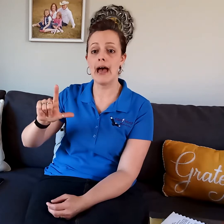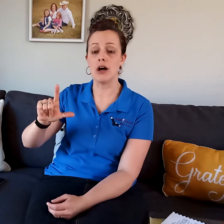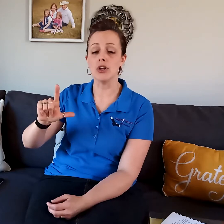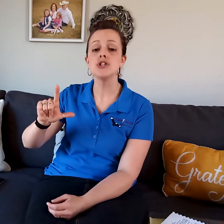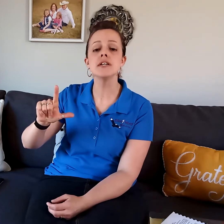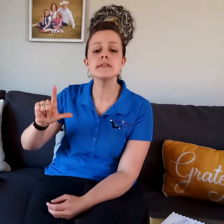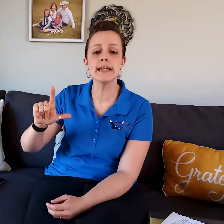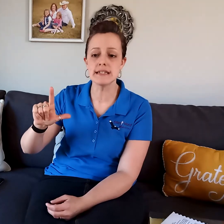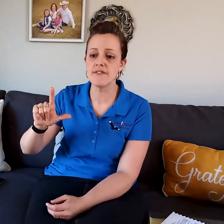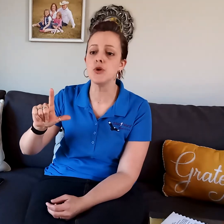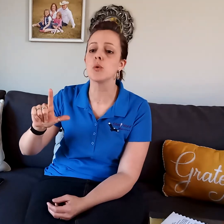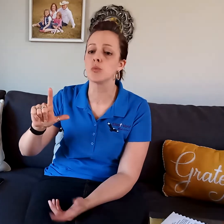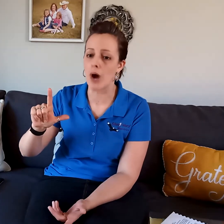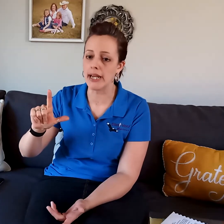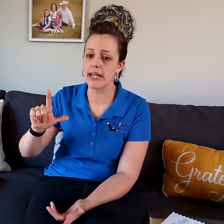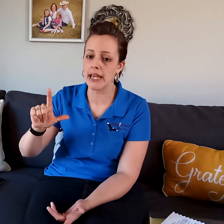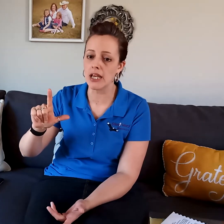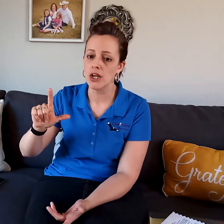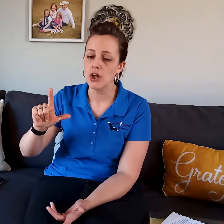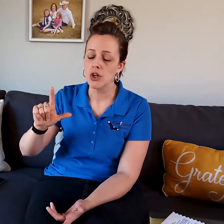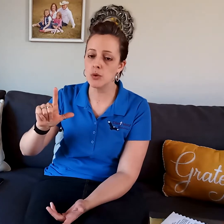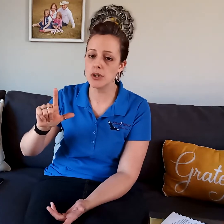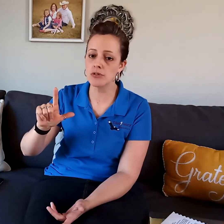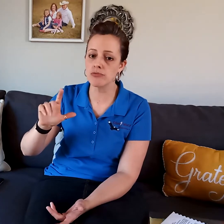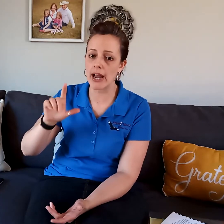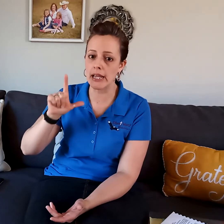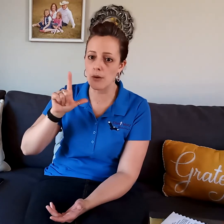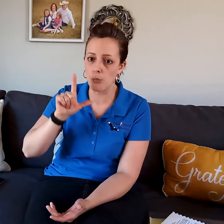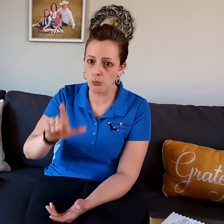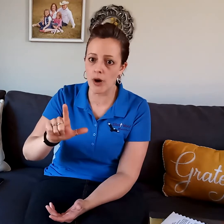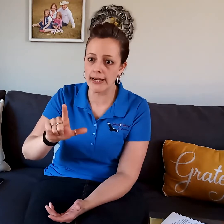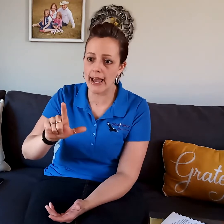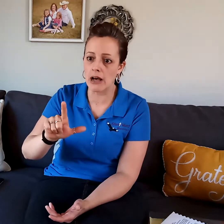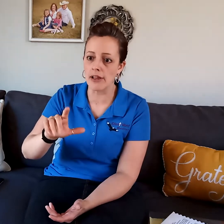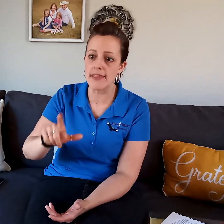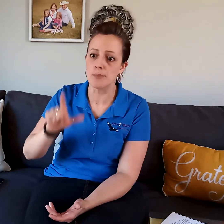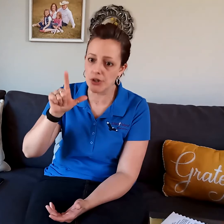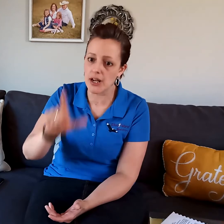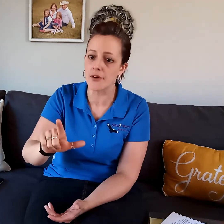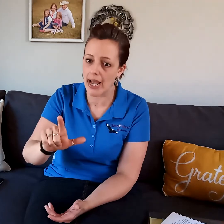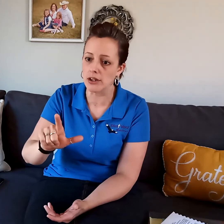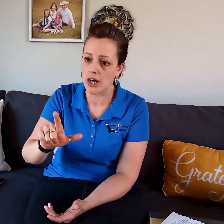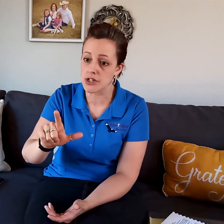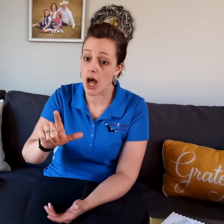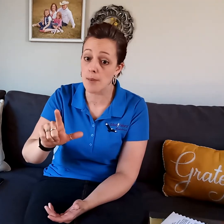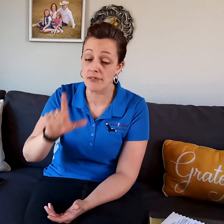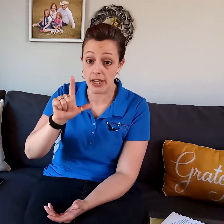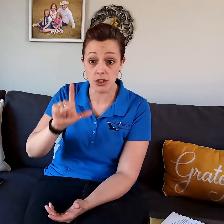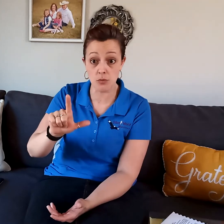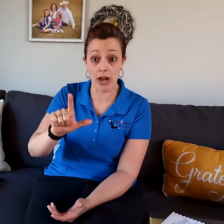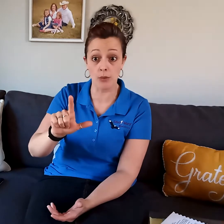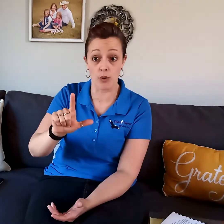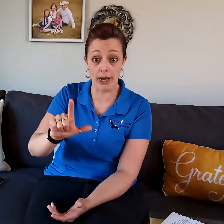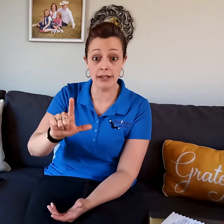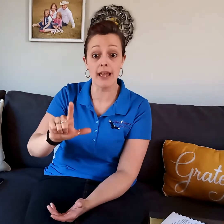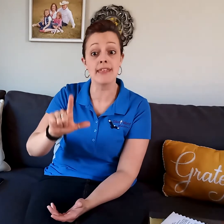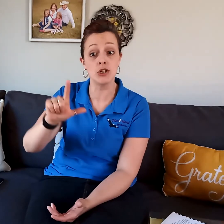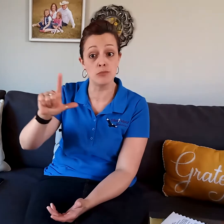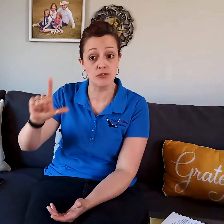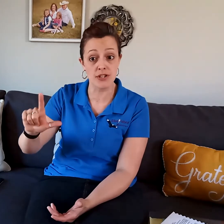W-I-L-L. Just like as if you were writing it, you wouldn't write one L and then put another L on top of it. You write one, and then you move to the